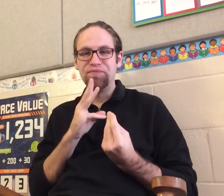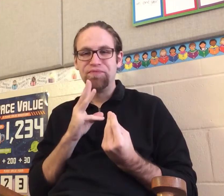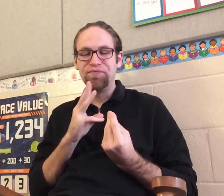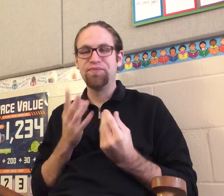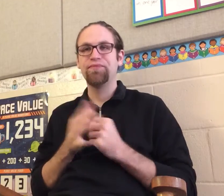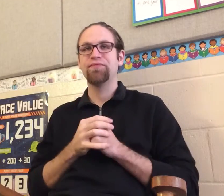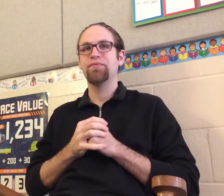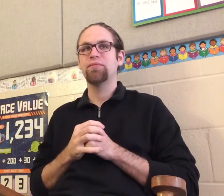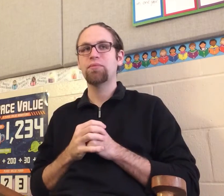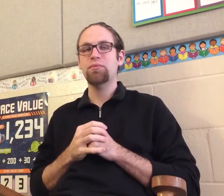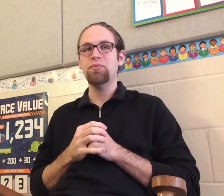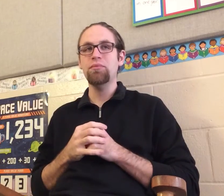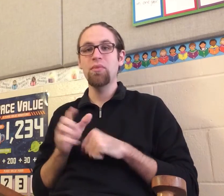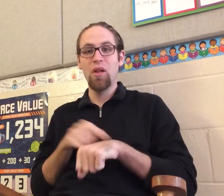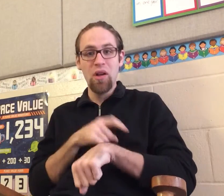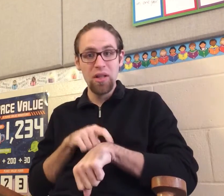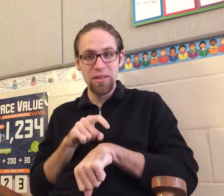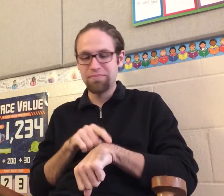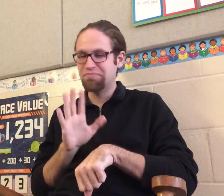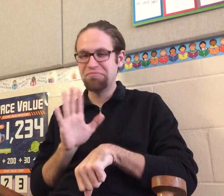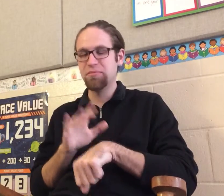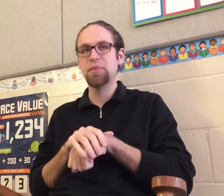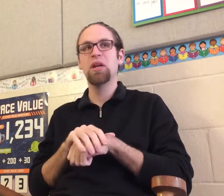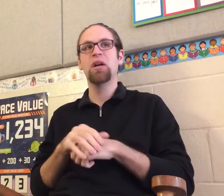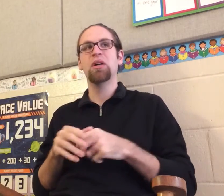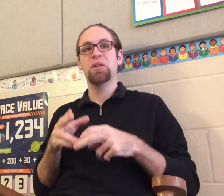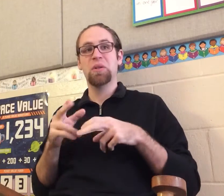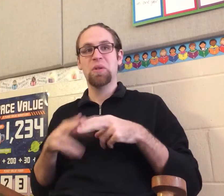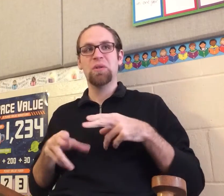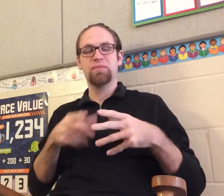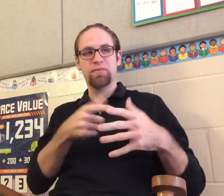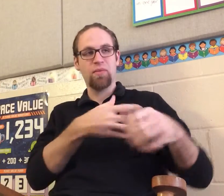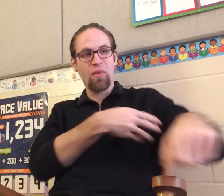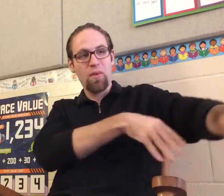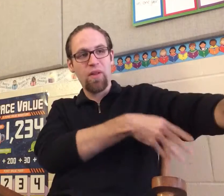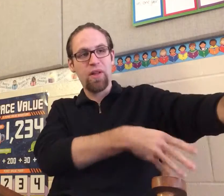Before long, however, the feathers dry out and become lovely and fluffy.